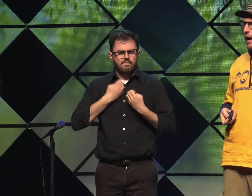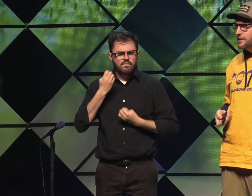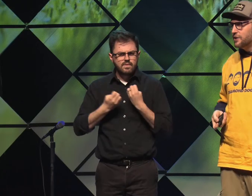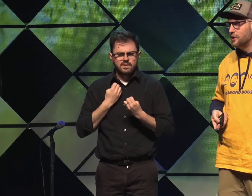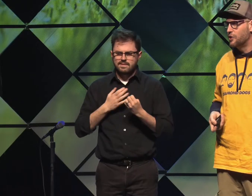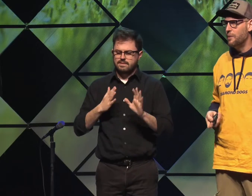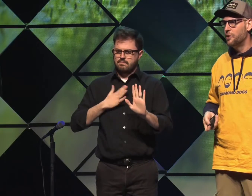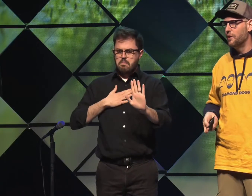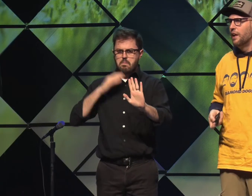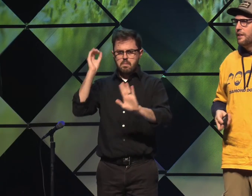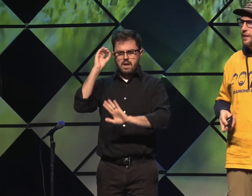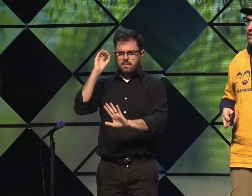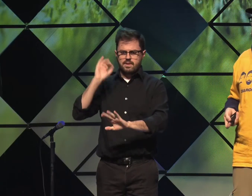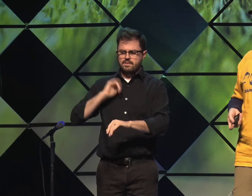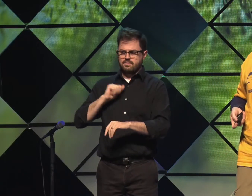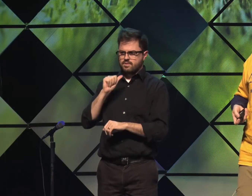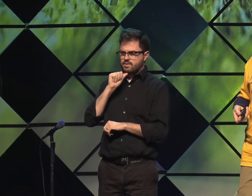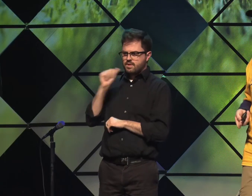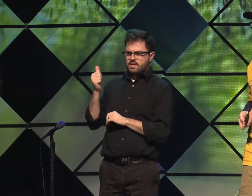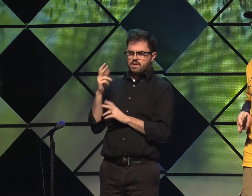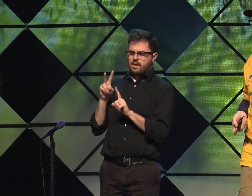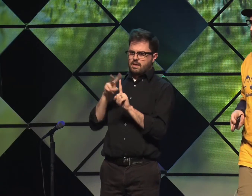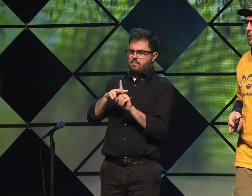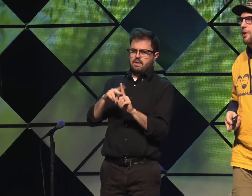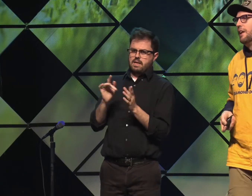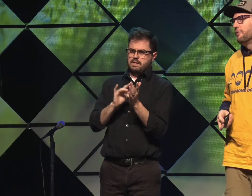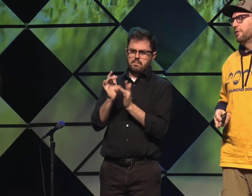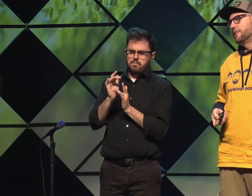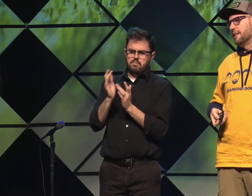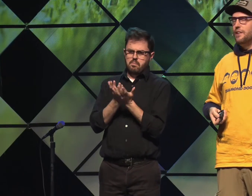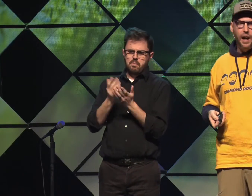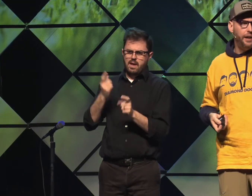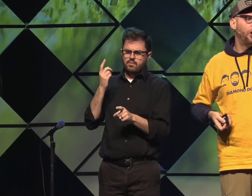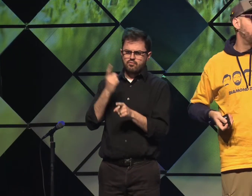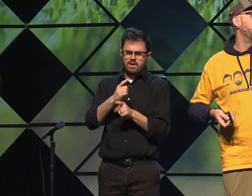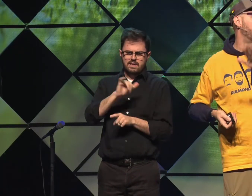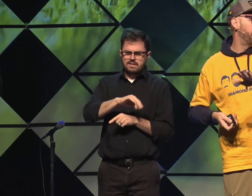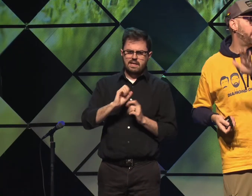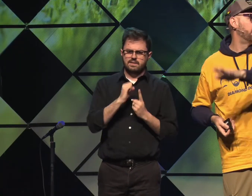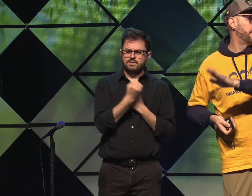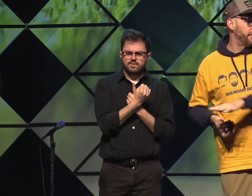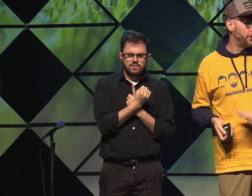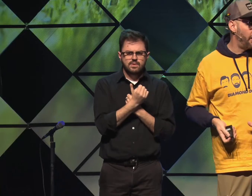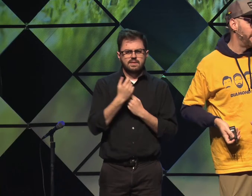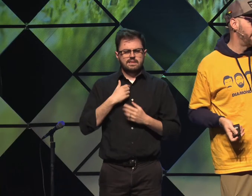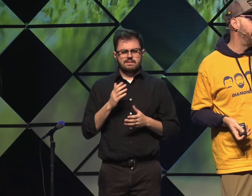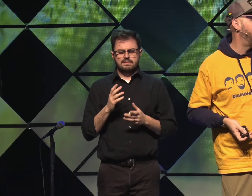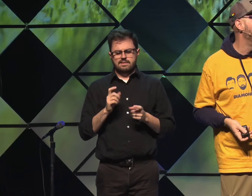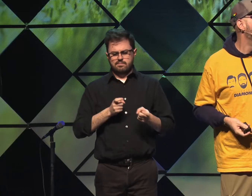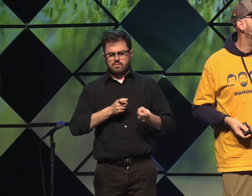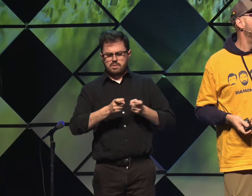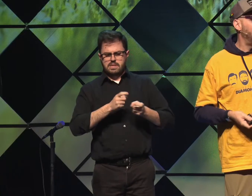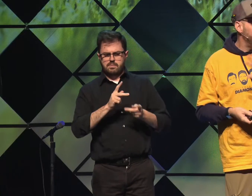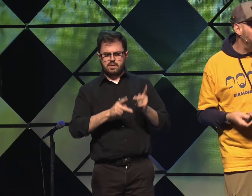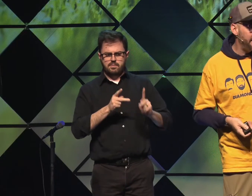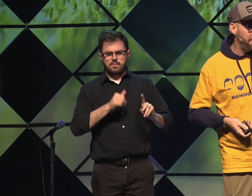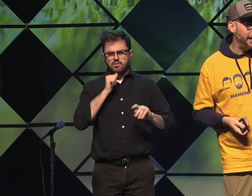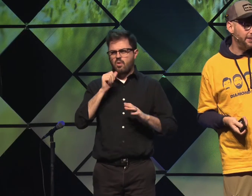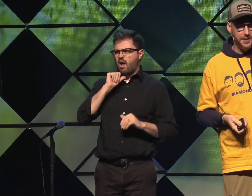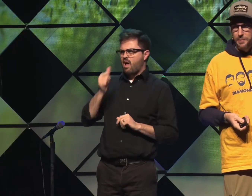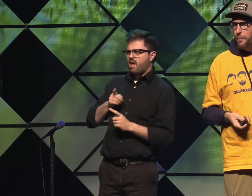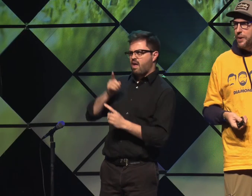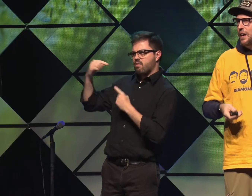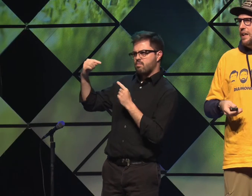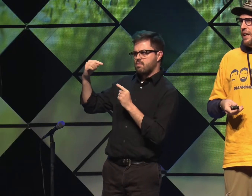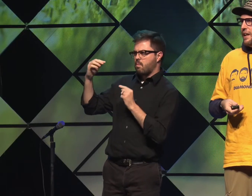that passage in Scripture that can control and manipulate people to not arguing with those that are in charge, okay? But that's not what that